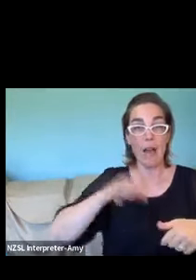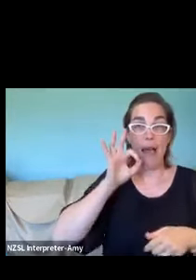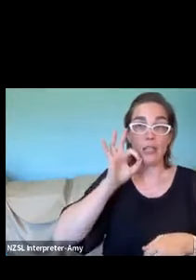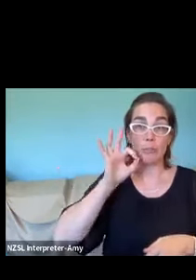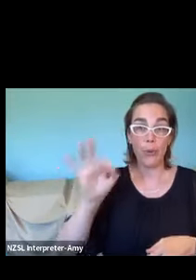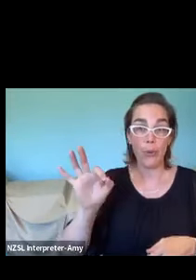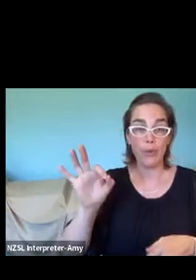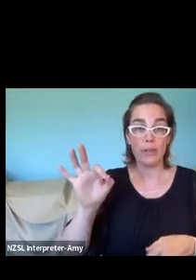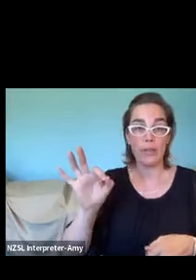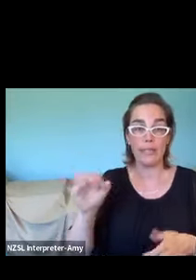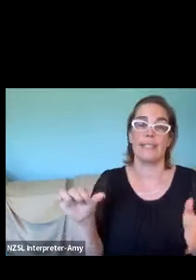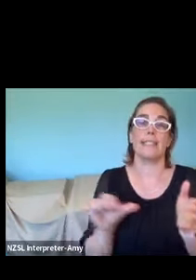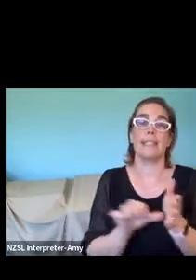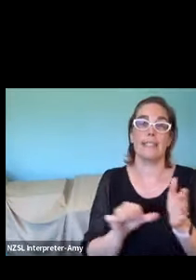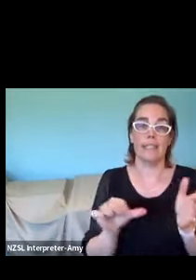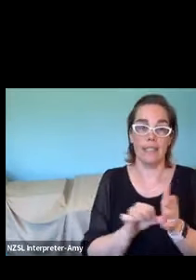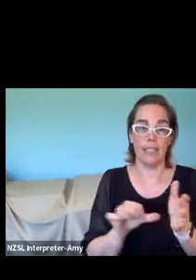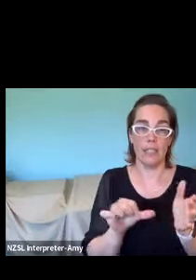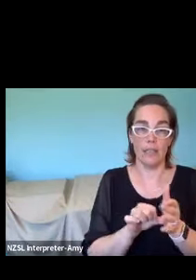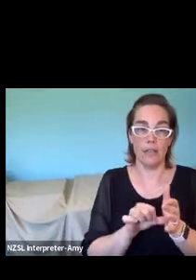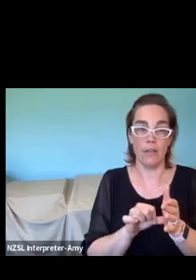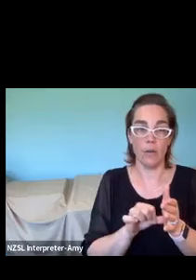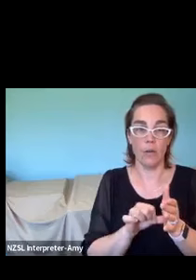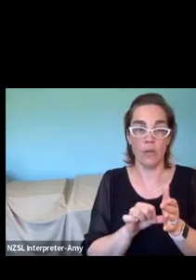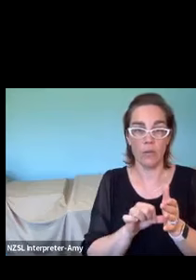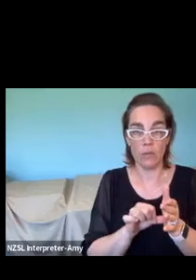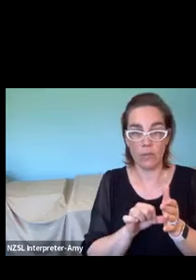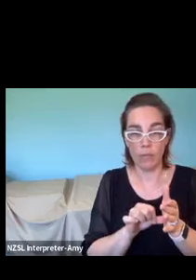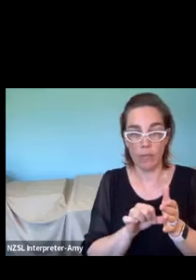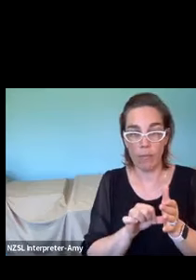it's quite difficult, like when you've got